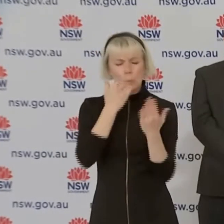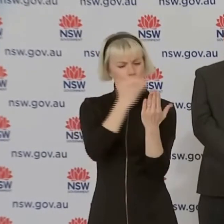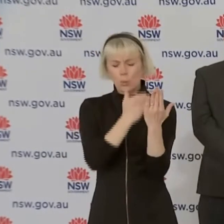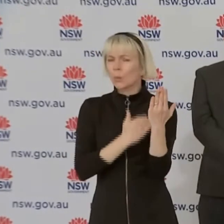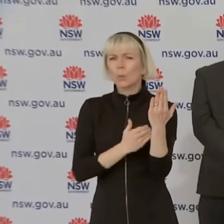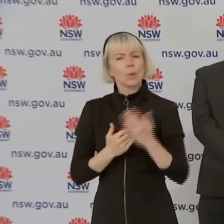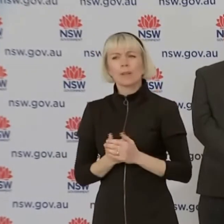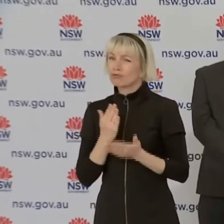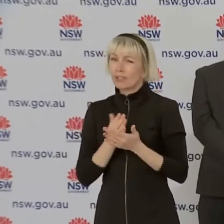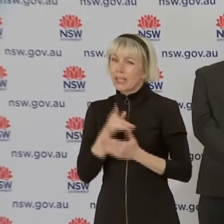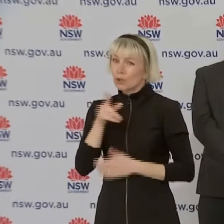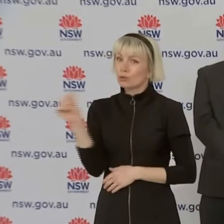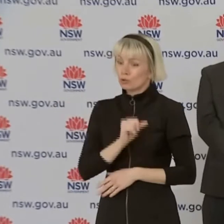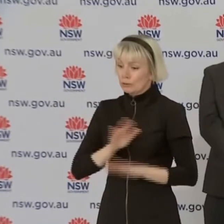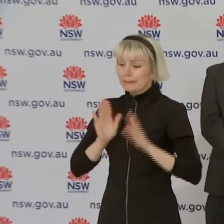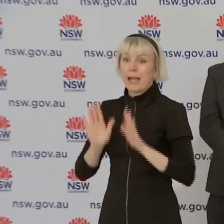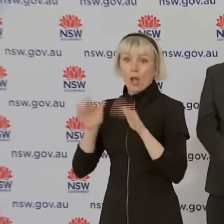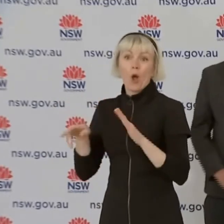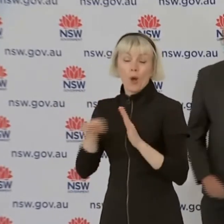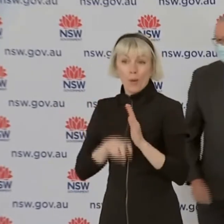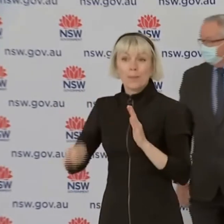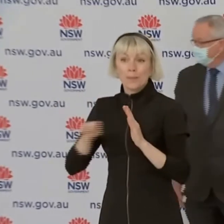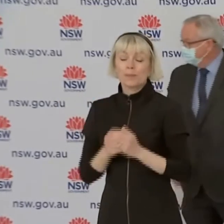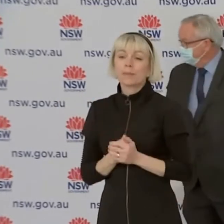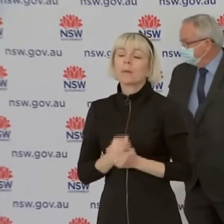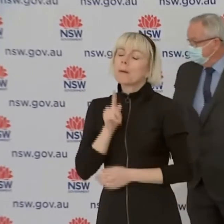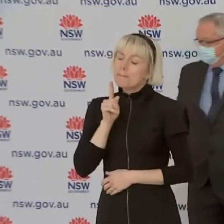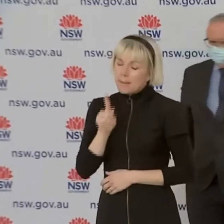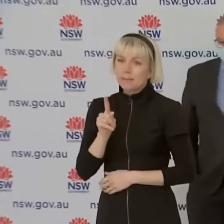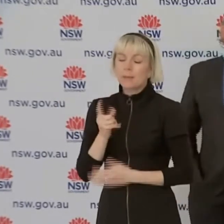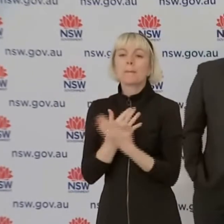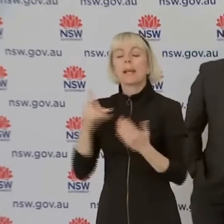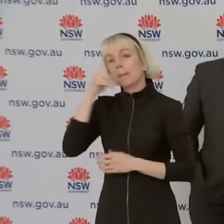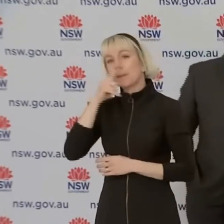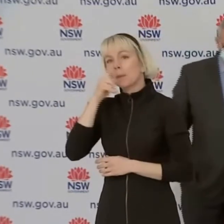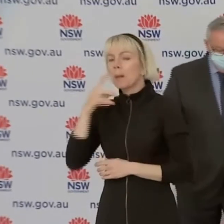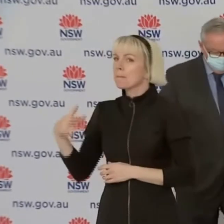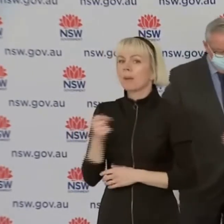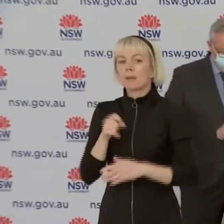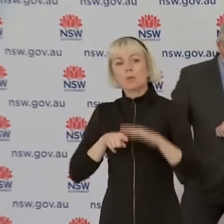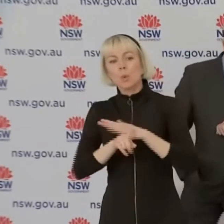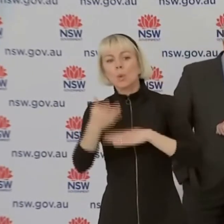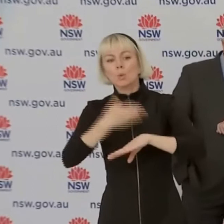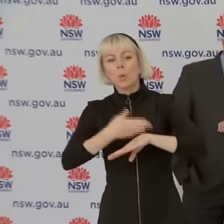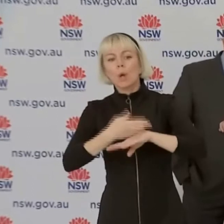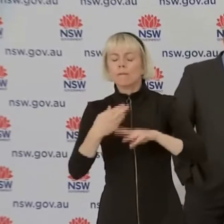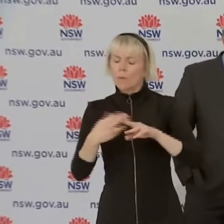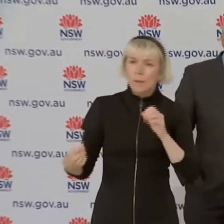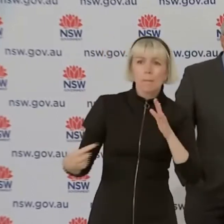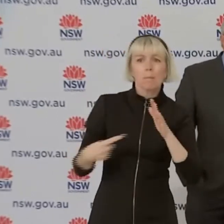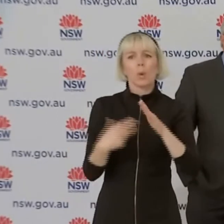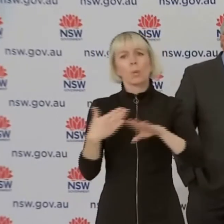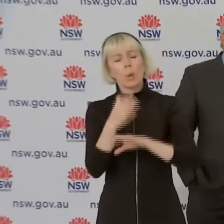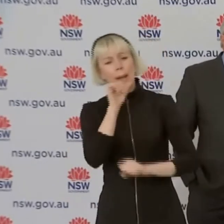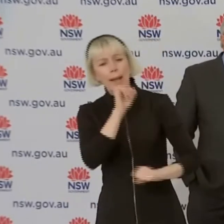many critical workers live in southwestern Sydney and Western Sydney, and that mobility that's necessary